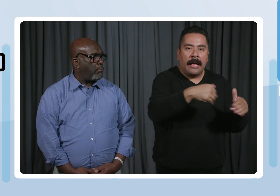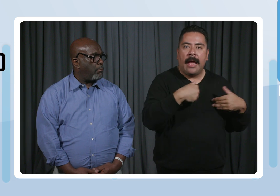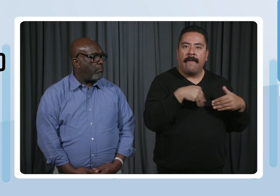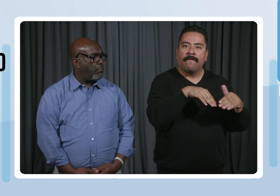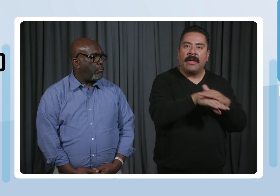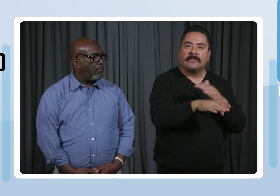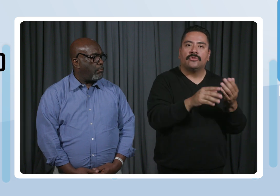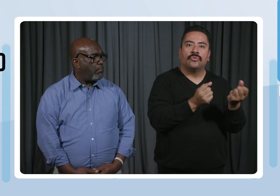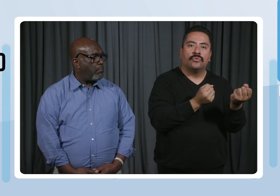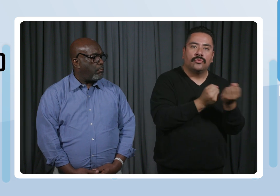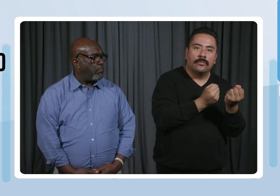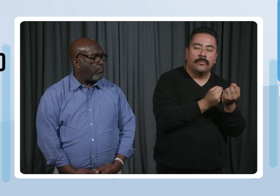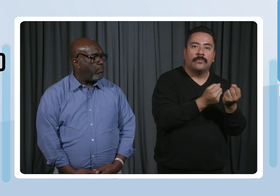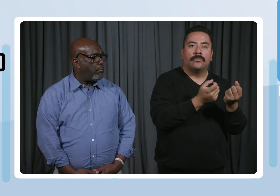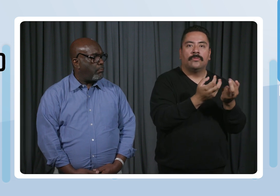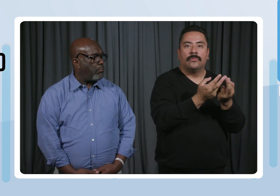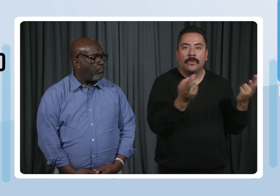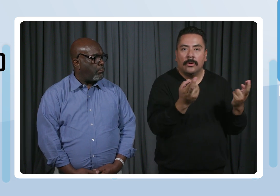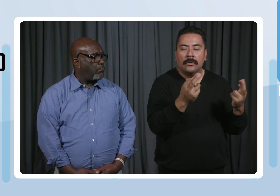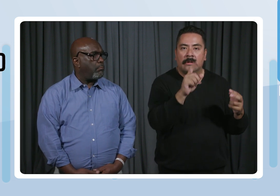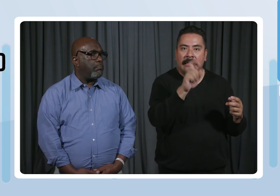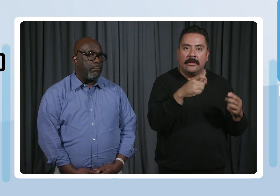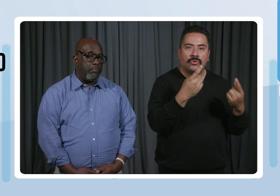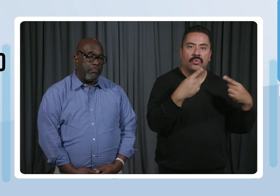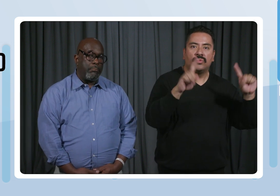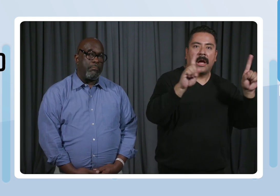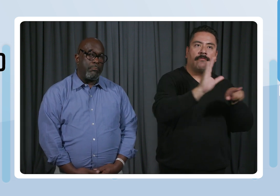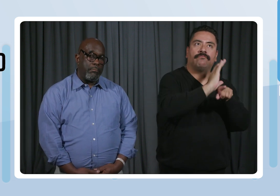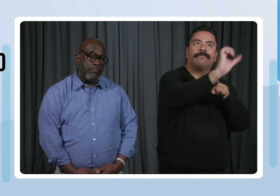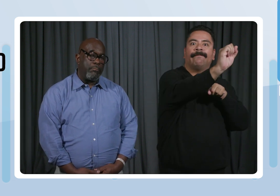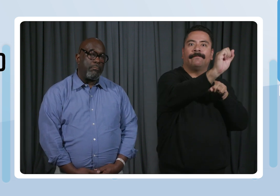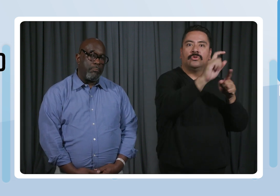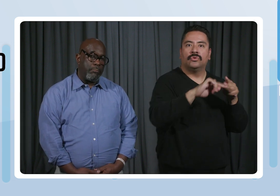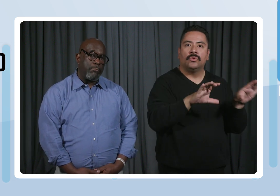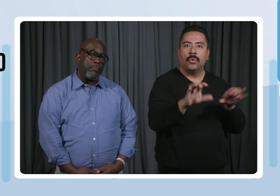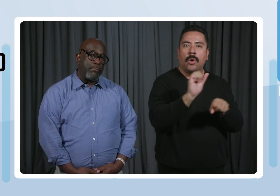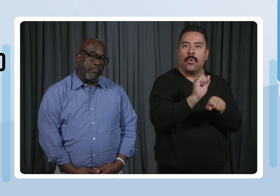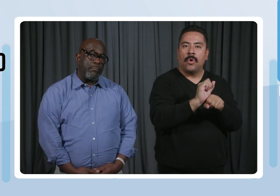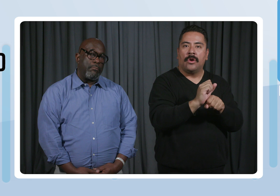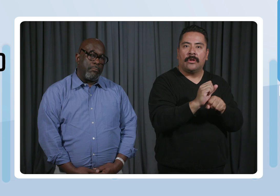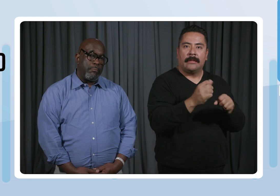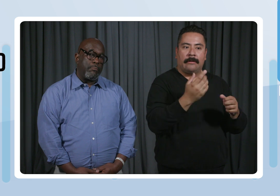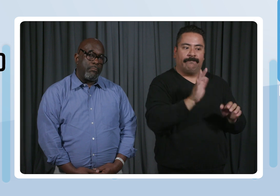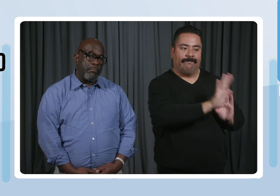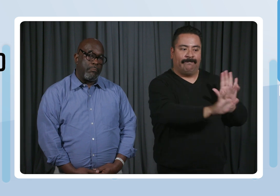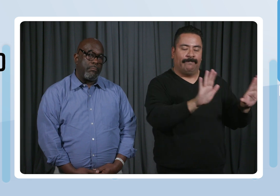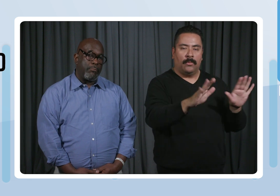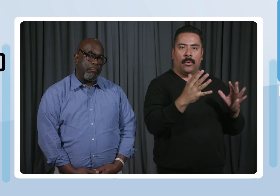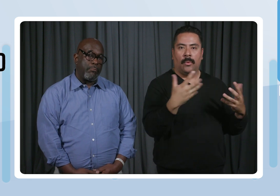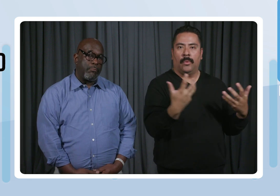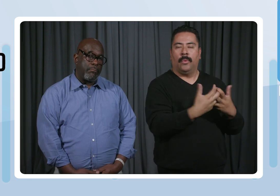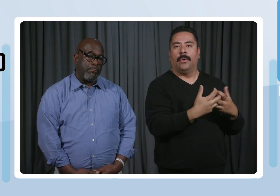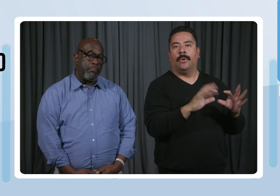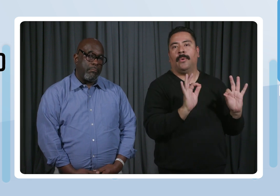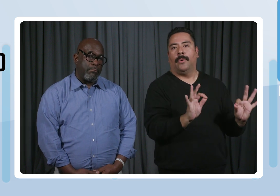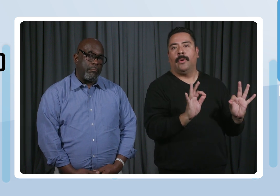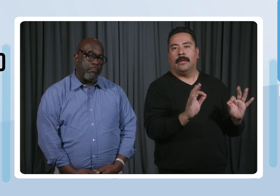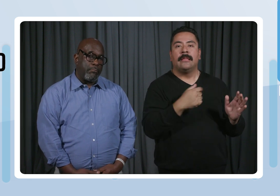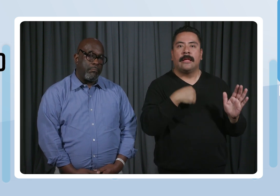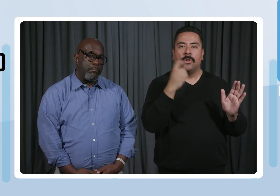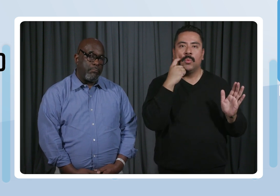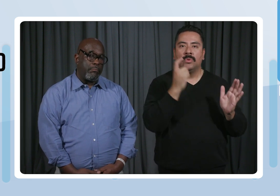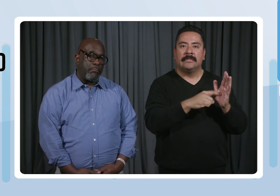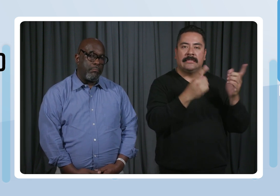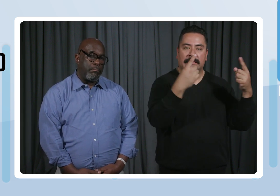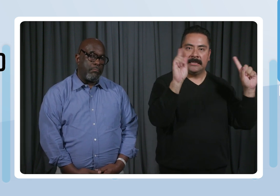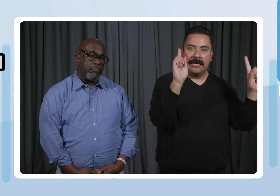and resources that they needed to thrive and to do the work in a way that works for them? And then you will see